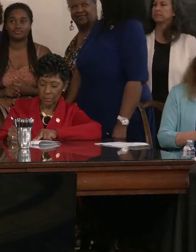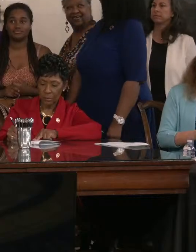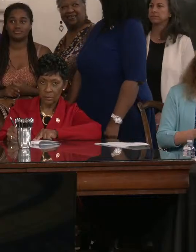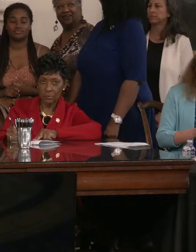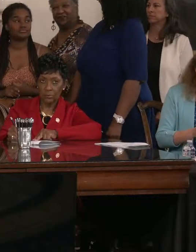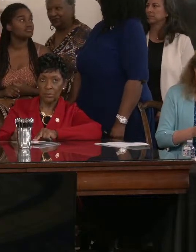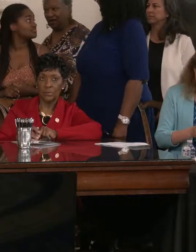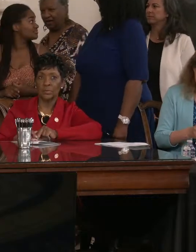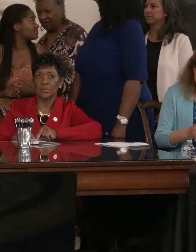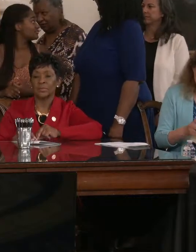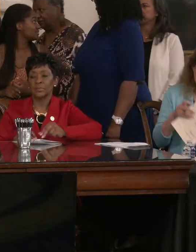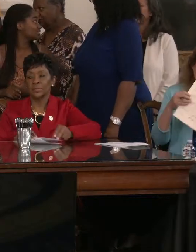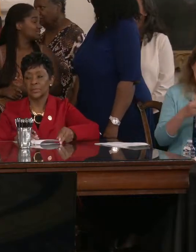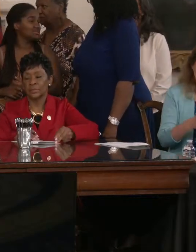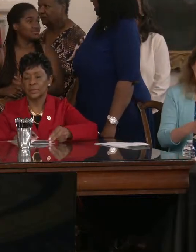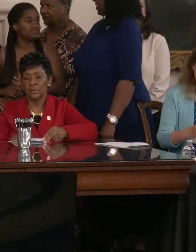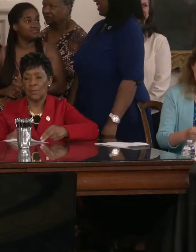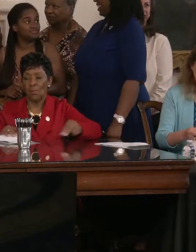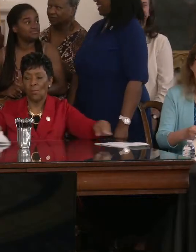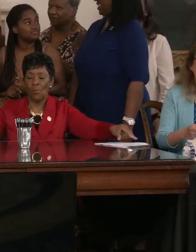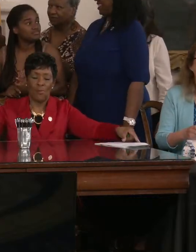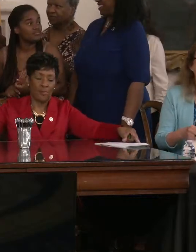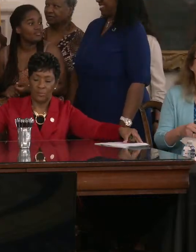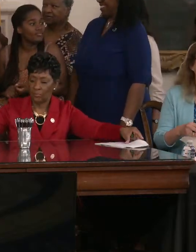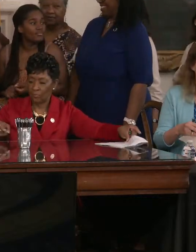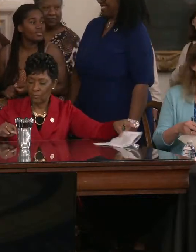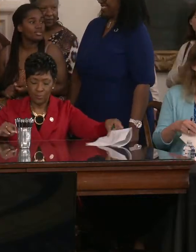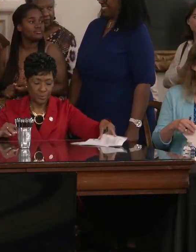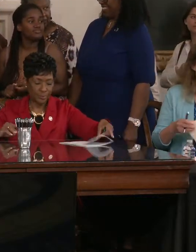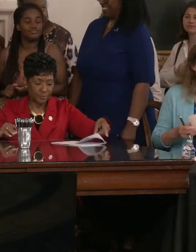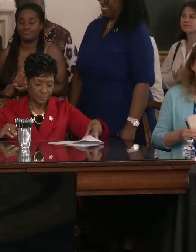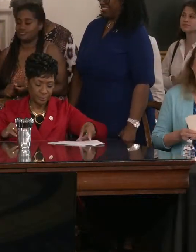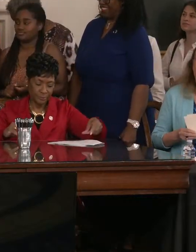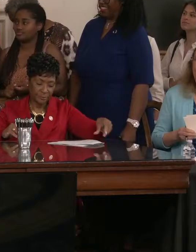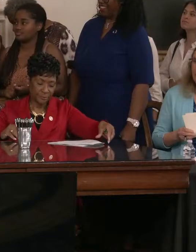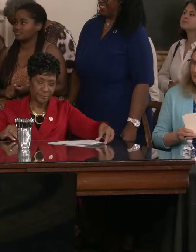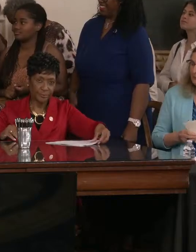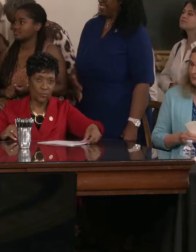Thank you, sir. All right, folks, if you squeeze in here, there's plenty of room for everyone.